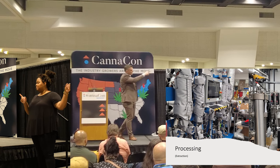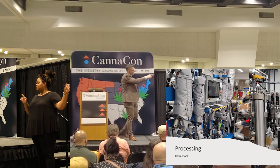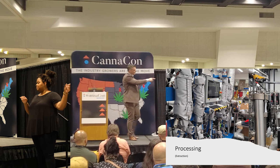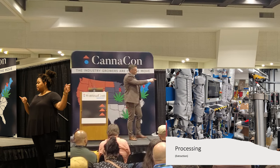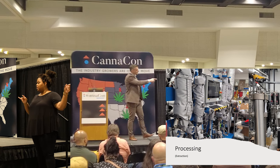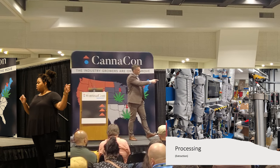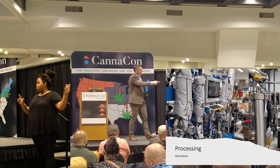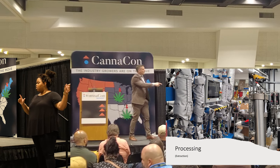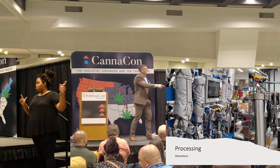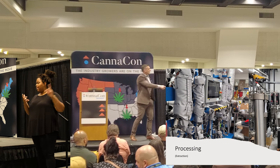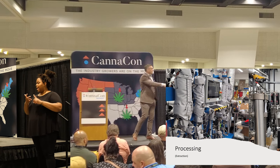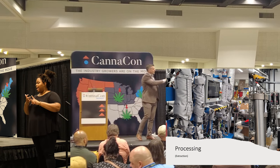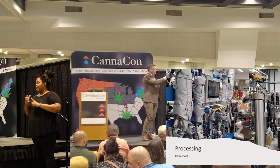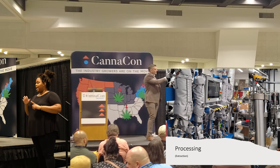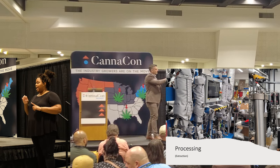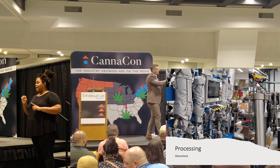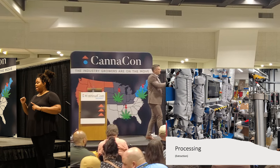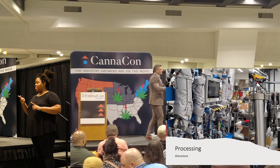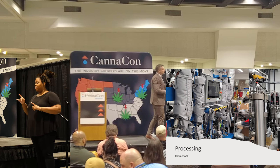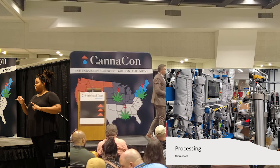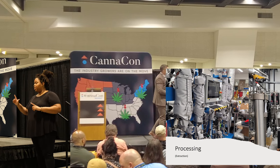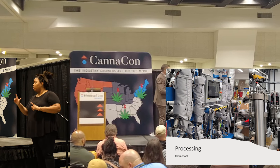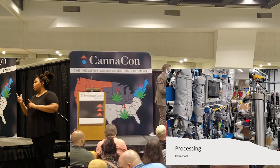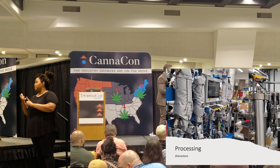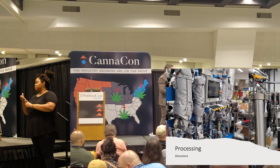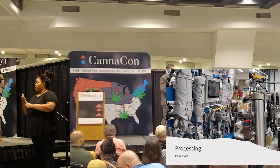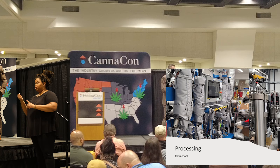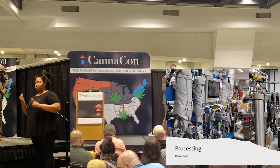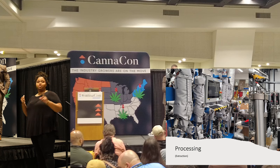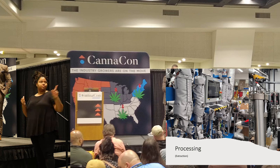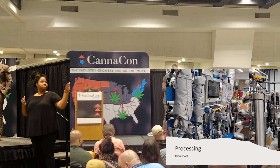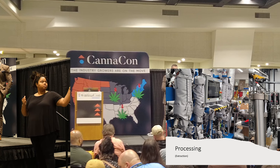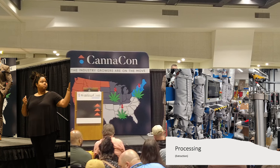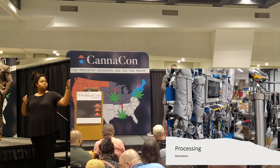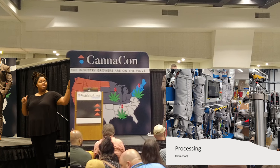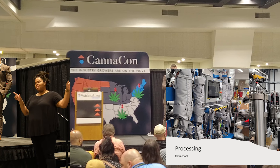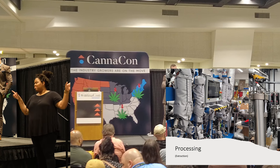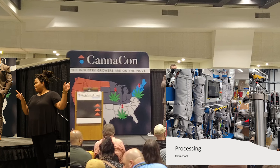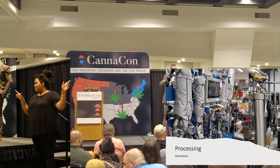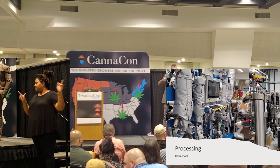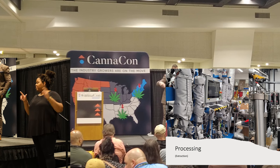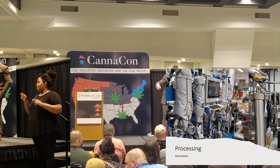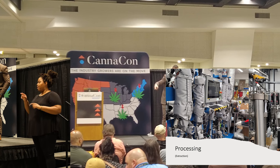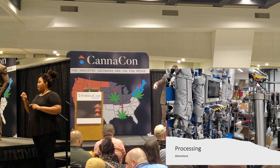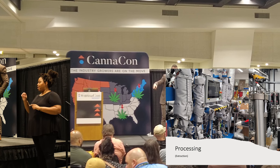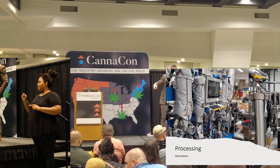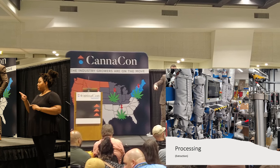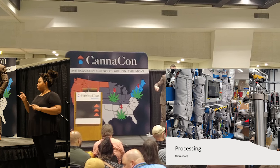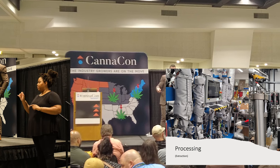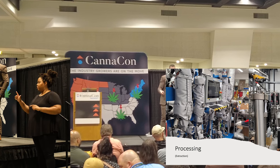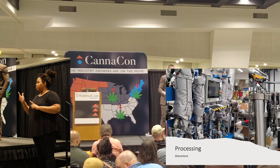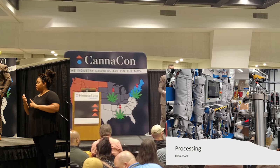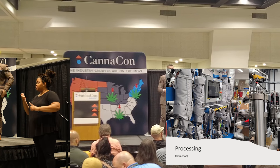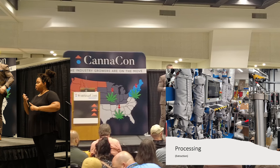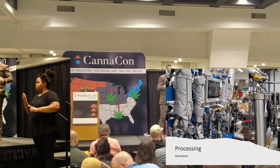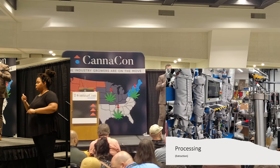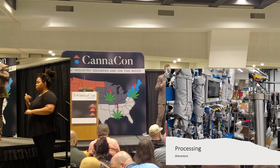There's a line down the middle. The one on the left is a ethanol extraction, which then goes into molecular distillation